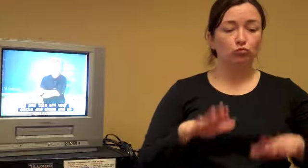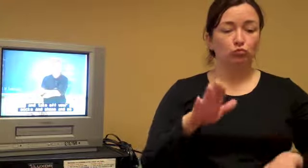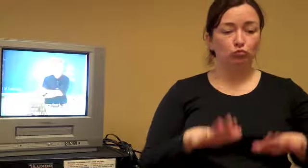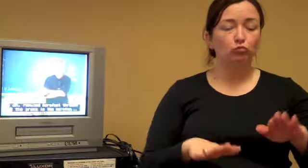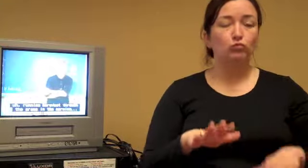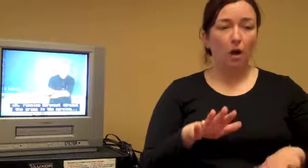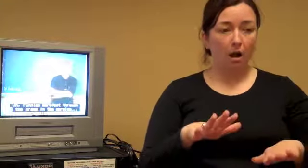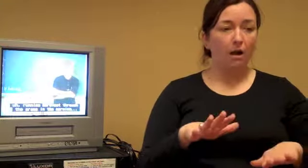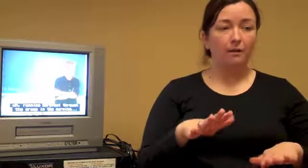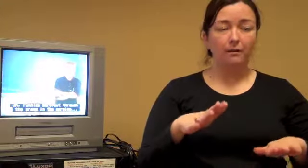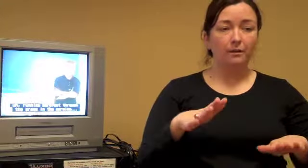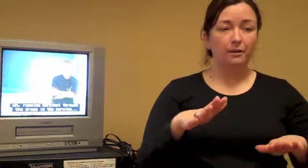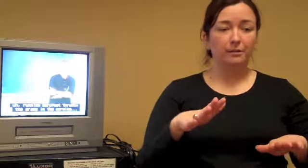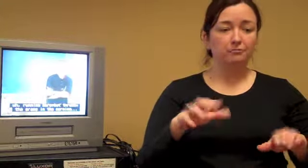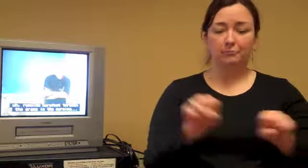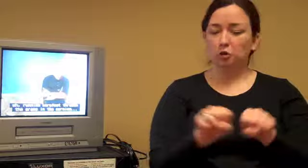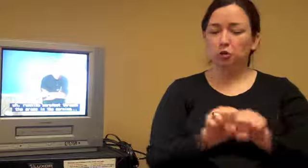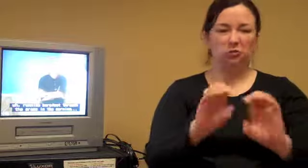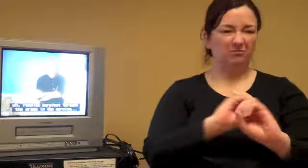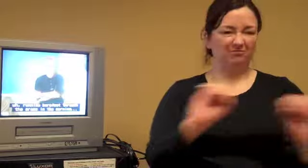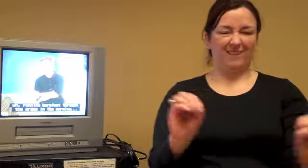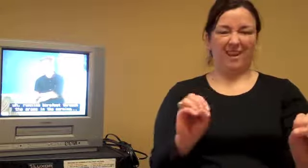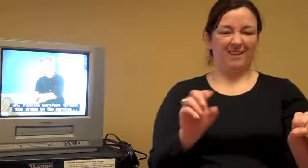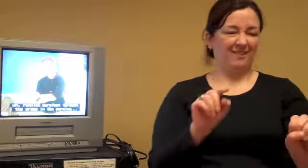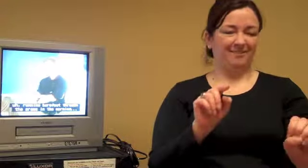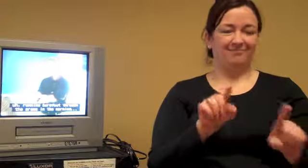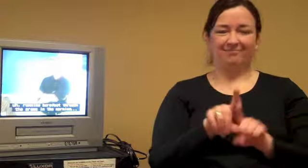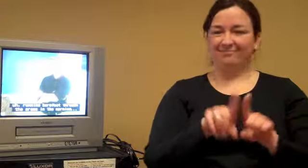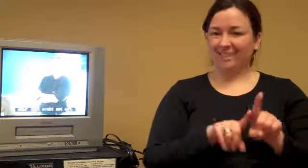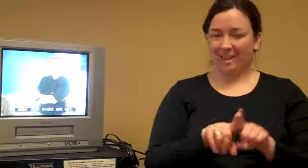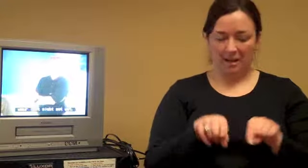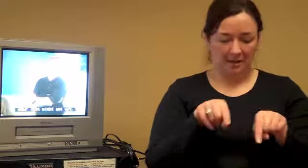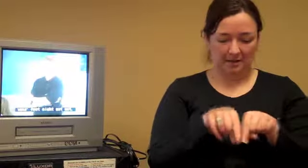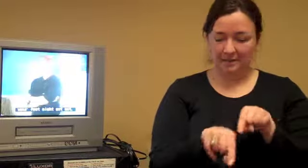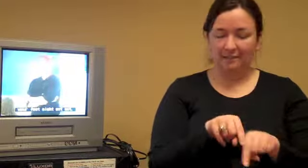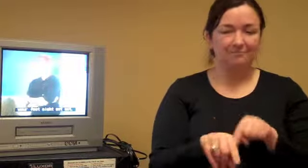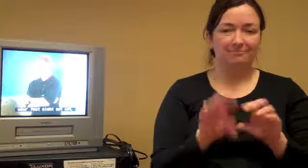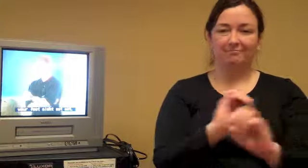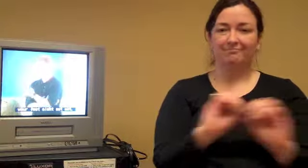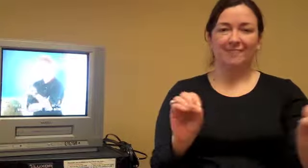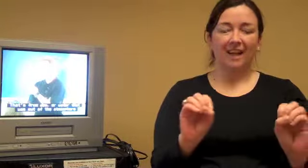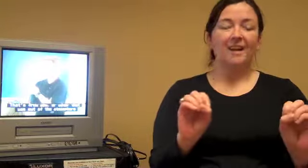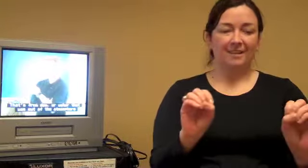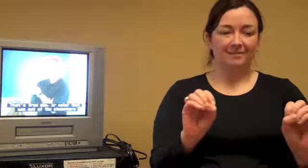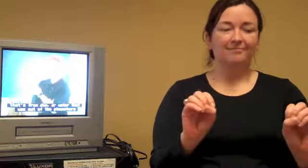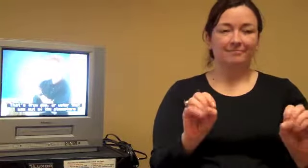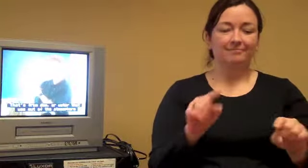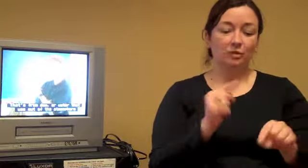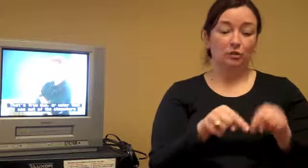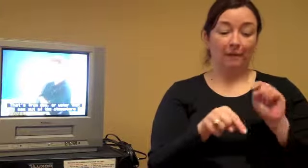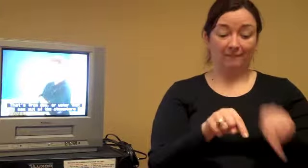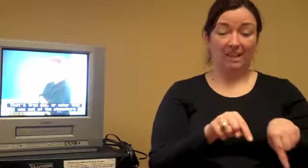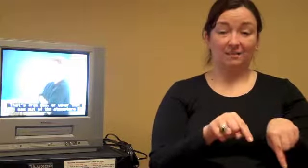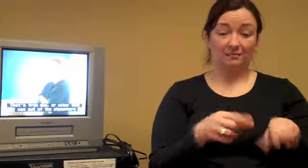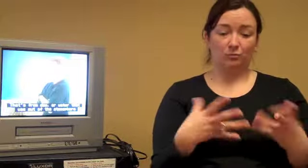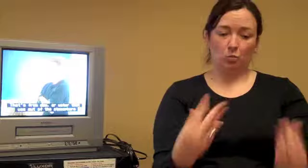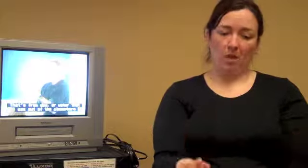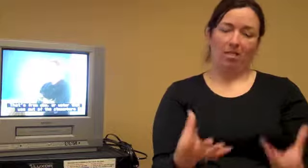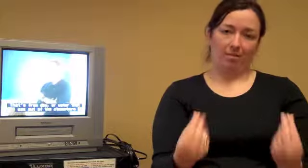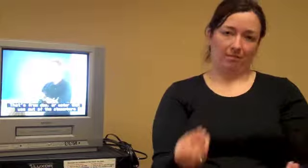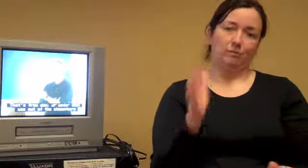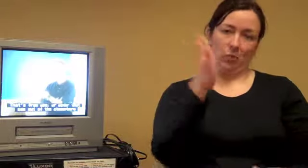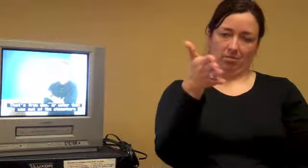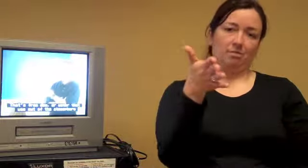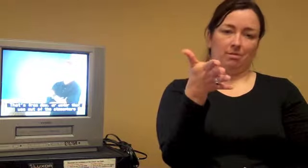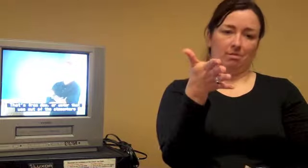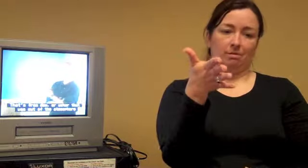go running barefoot through the grass in the morning, your feet might get wet. That's from dew or water that was